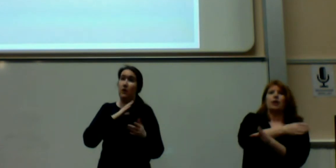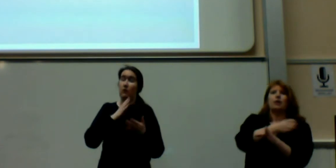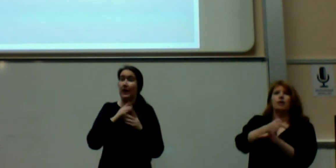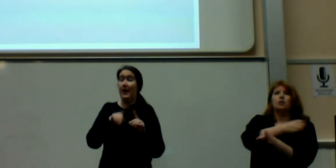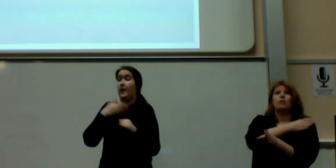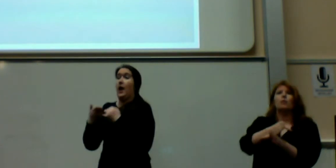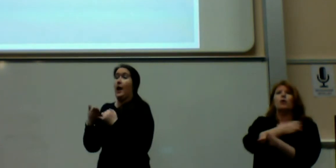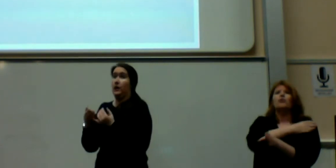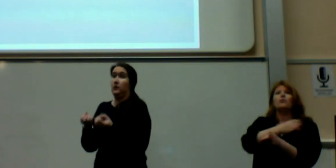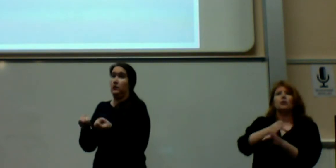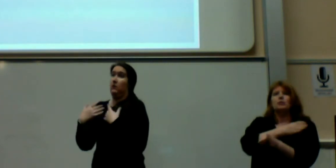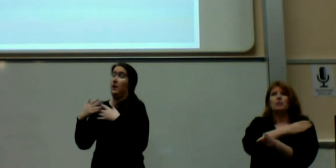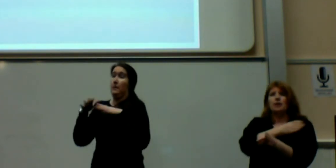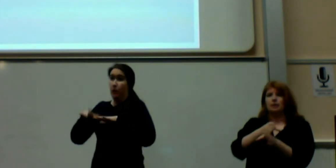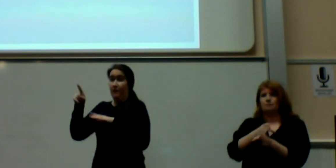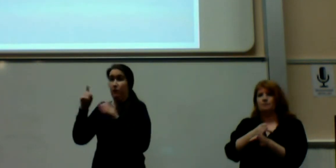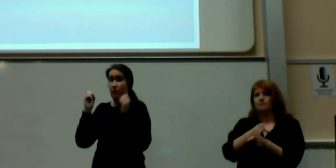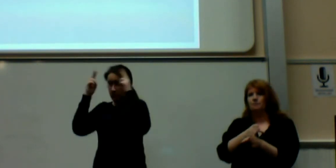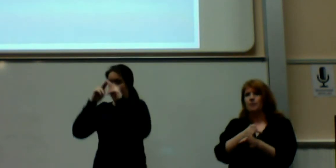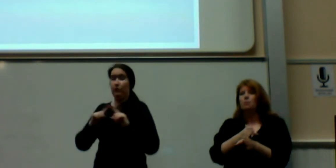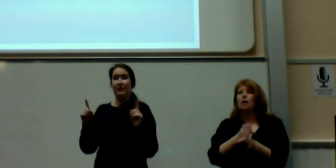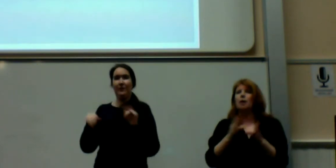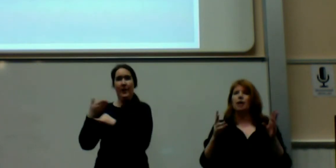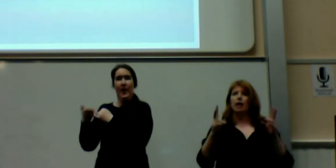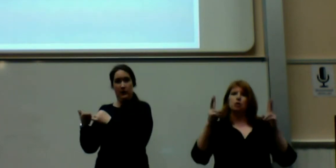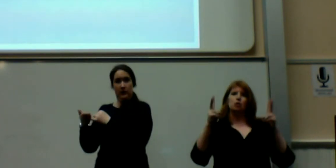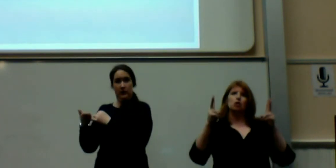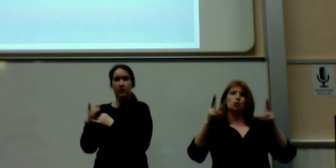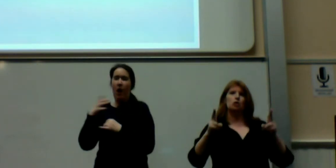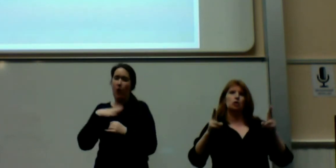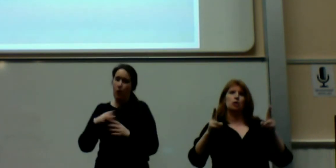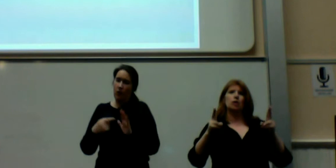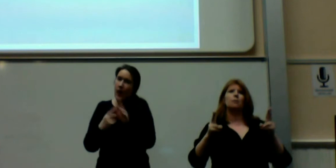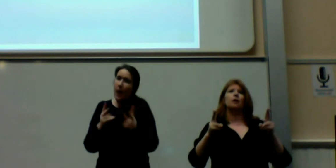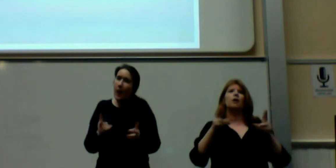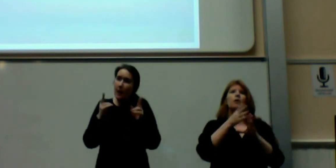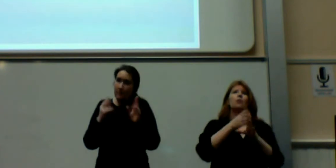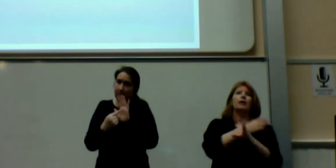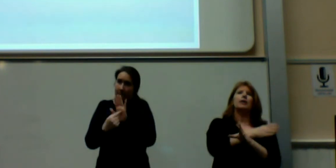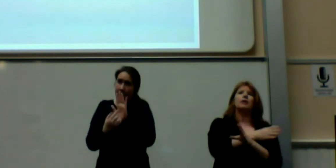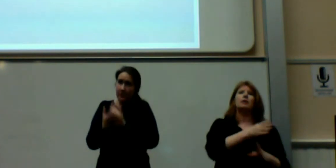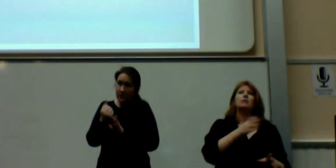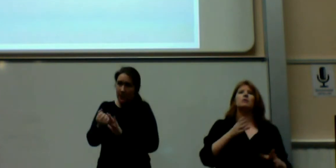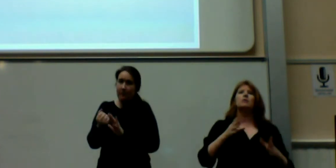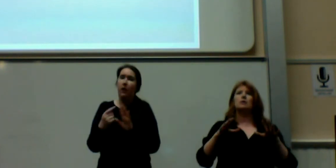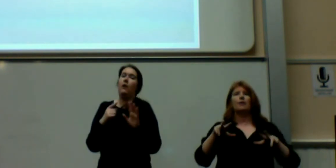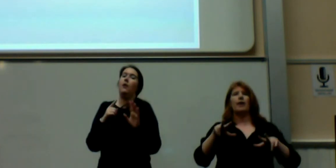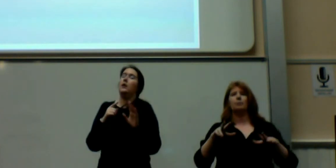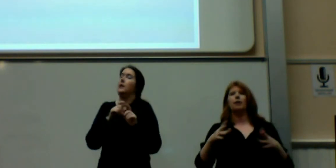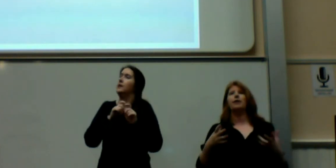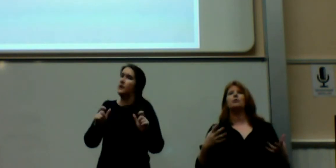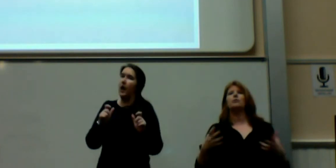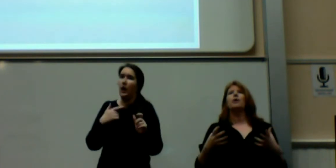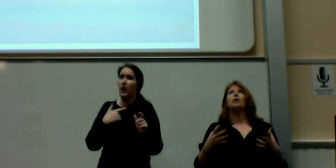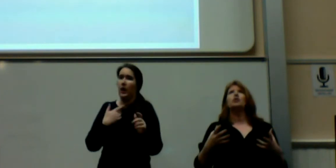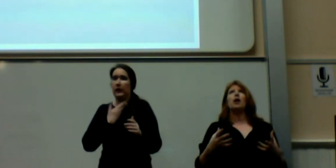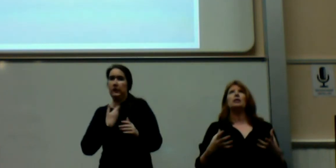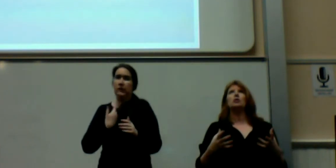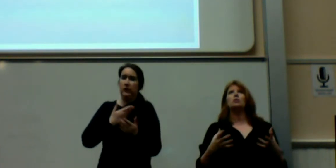different character than when we first meet him. But I'm going to actually show you a clip of when he is still at that place